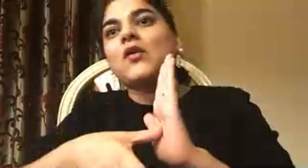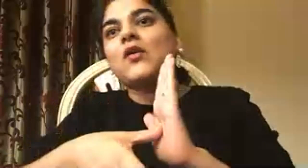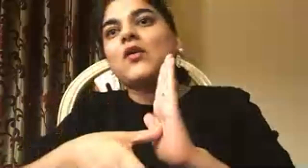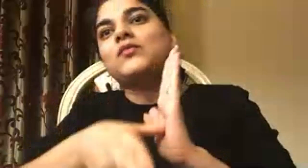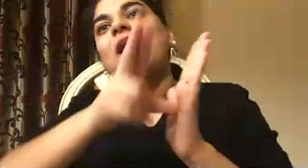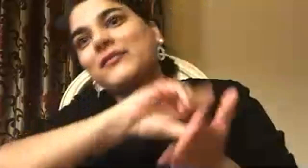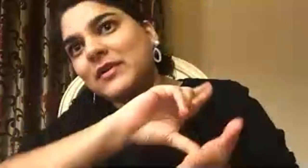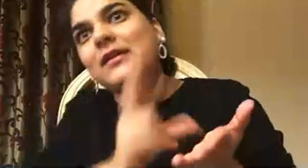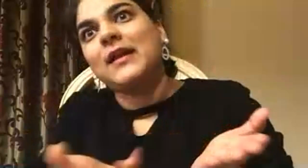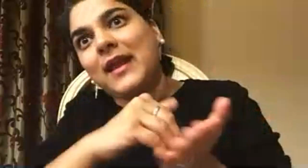SSPs or